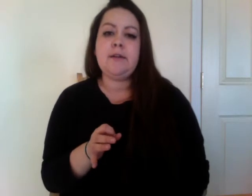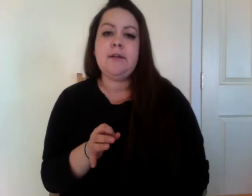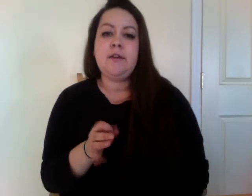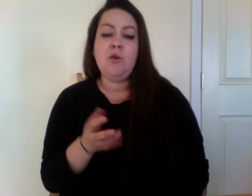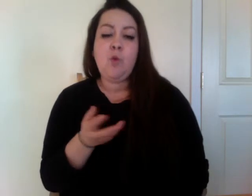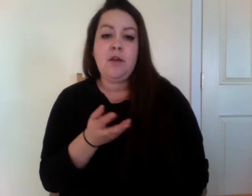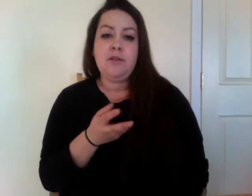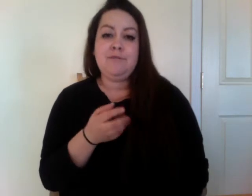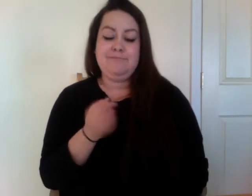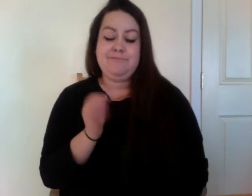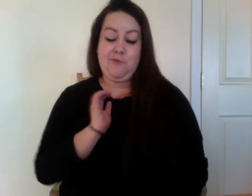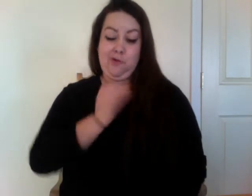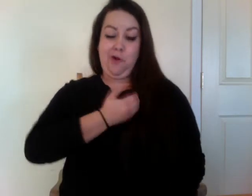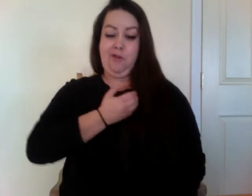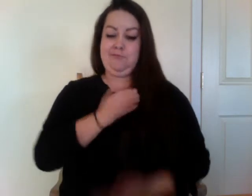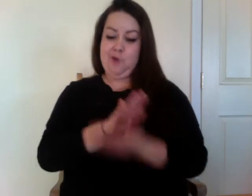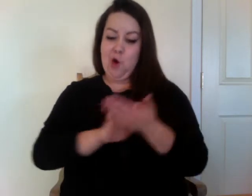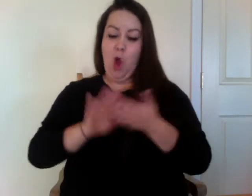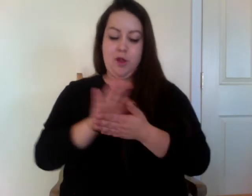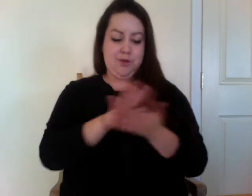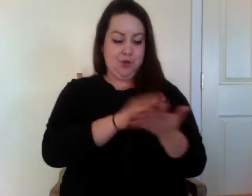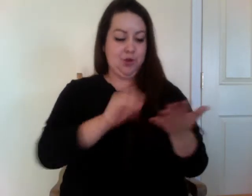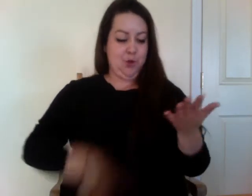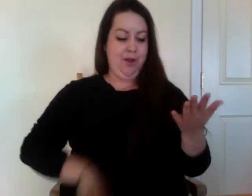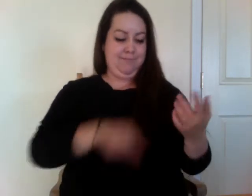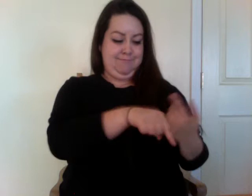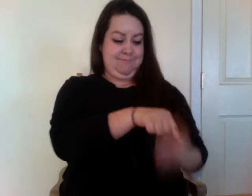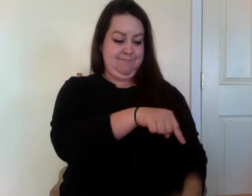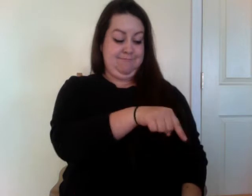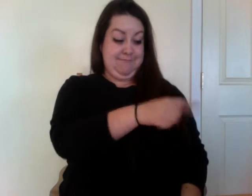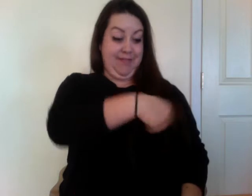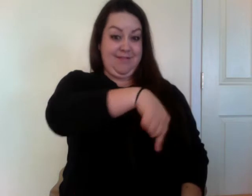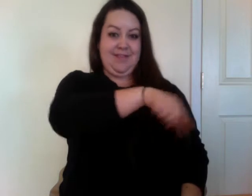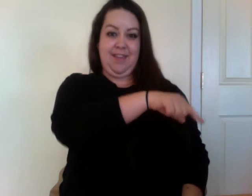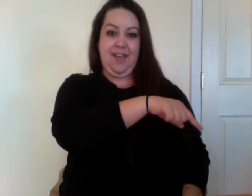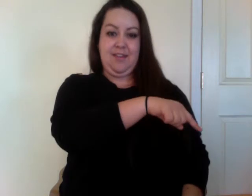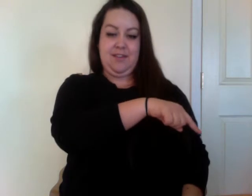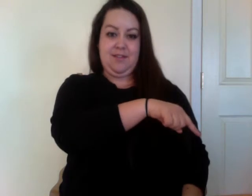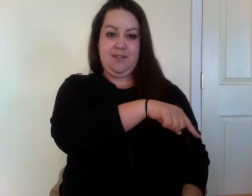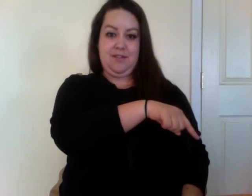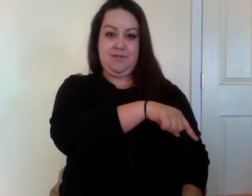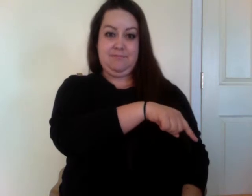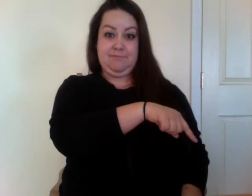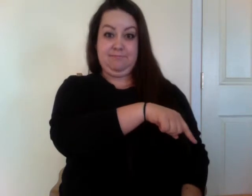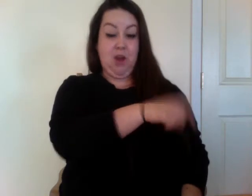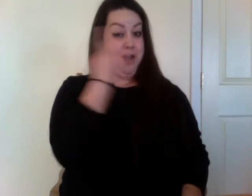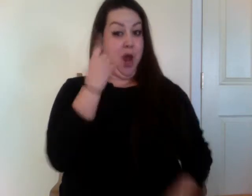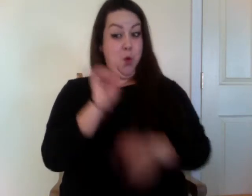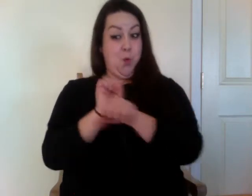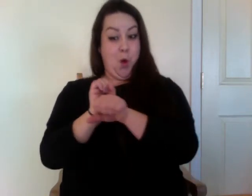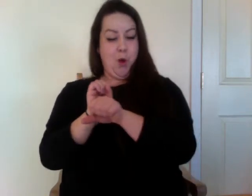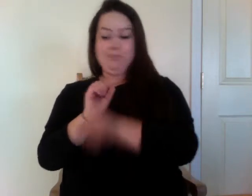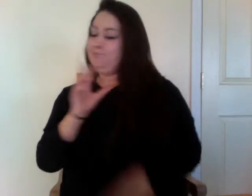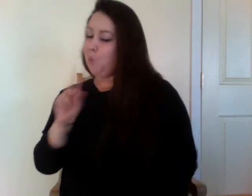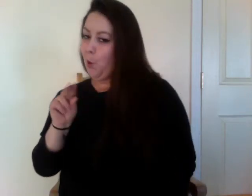for Alamo colleges, a student is any person, not a non-employee person who has a record in